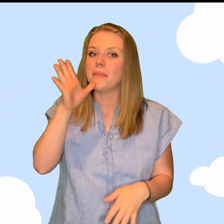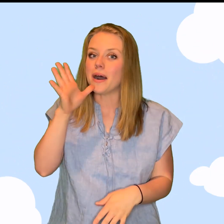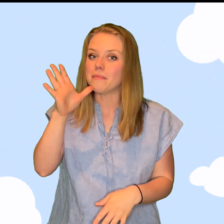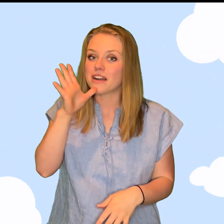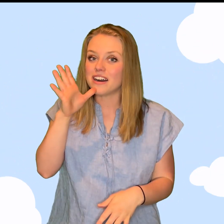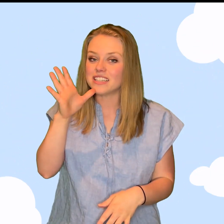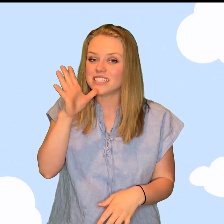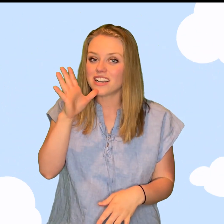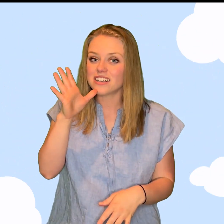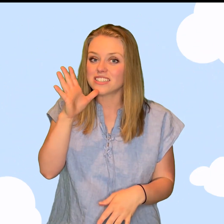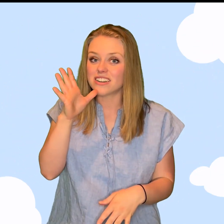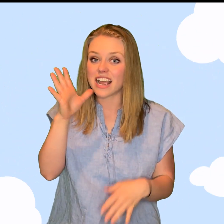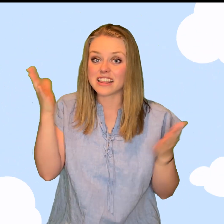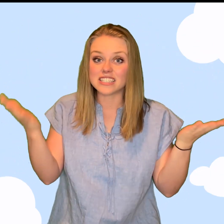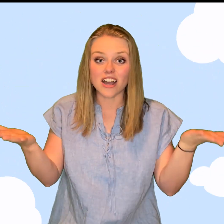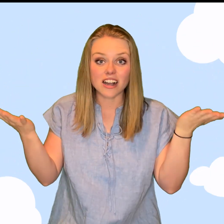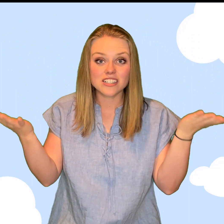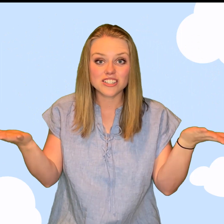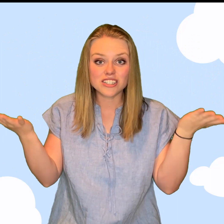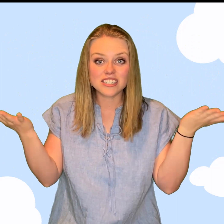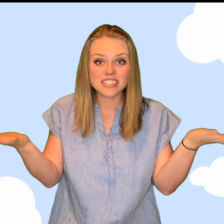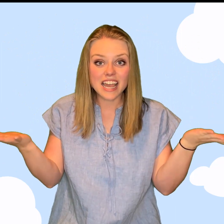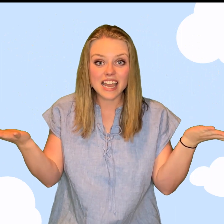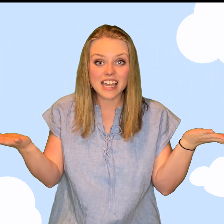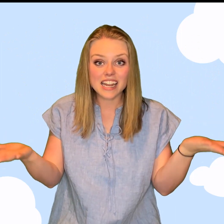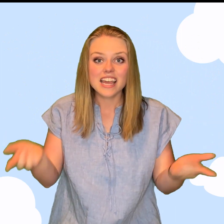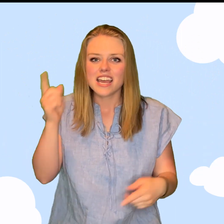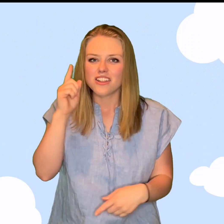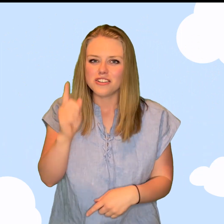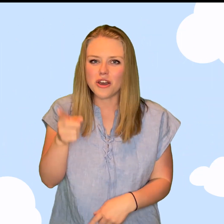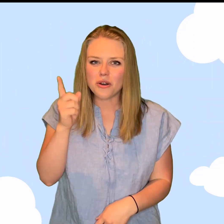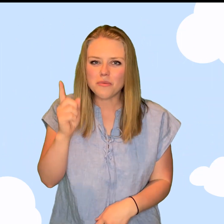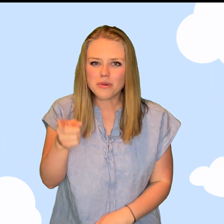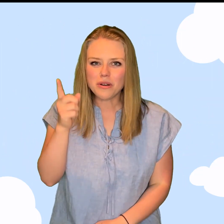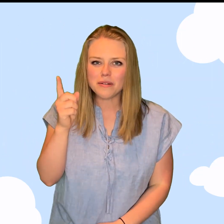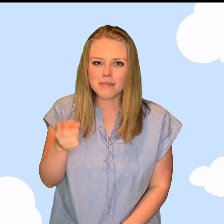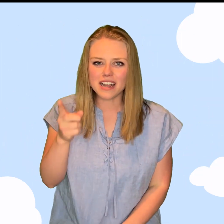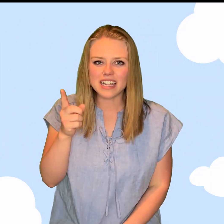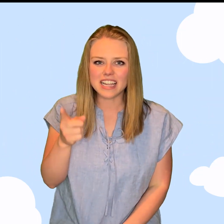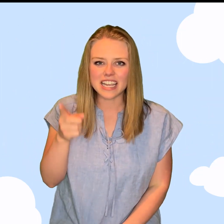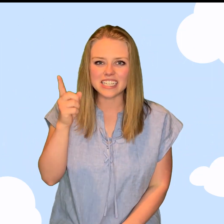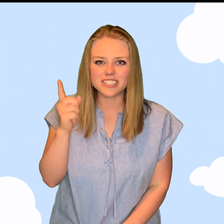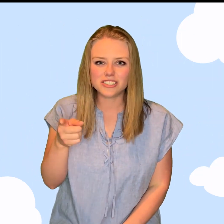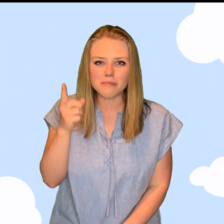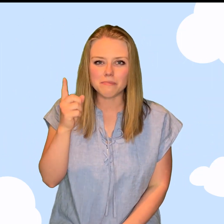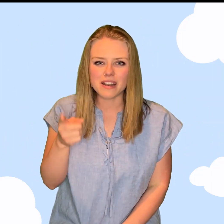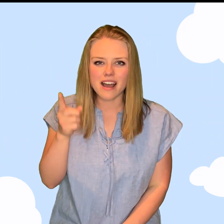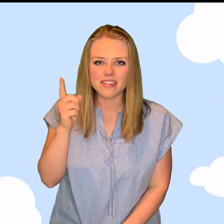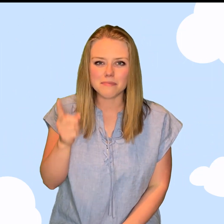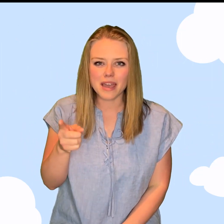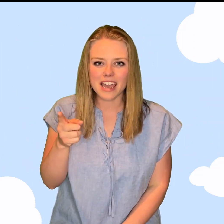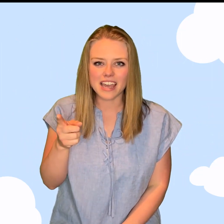Mama called the doctor and the doctor said, "No more monkeys jumping on the